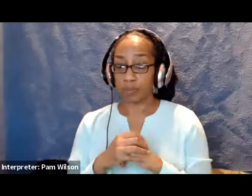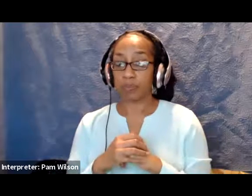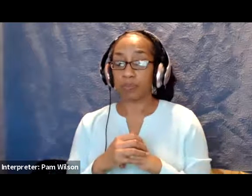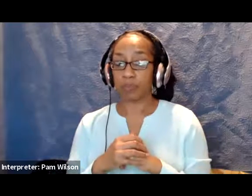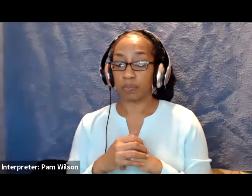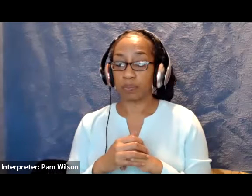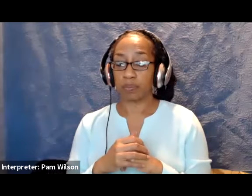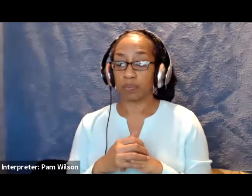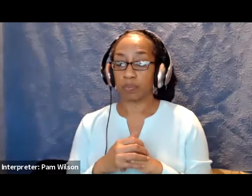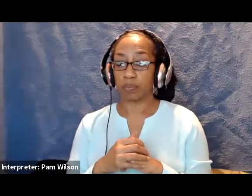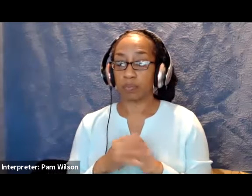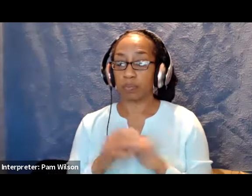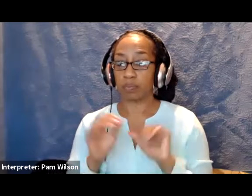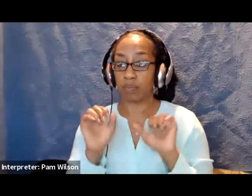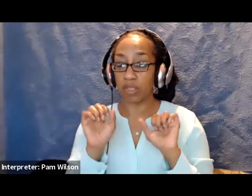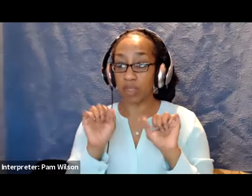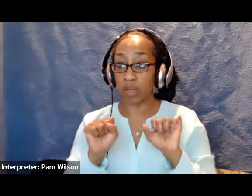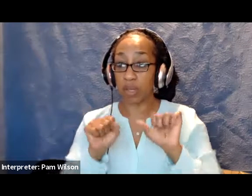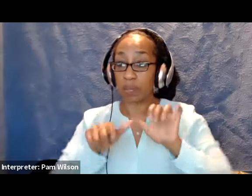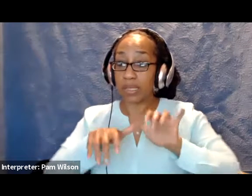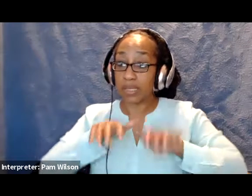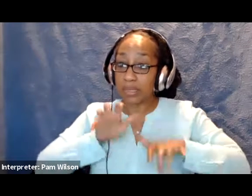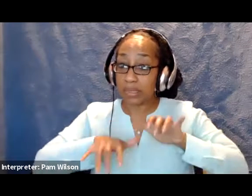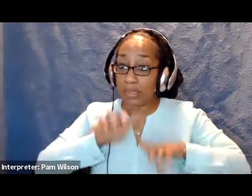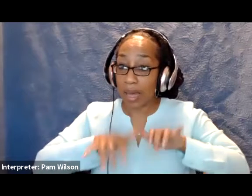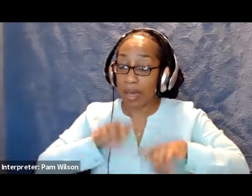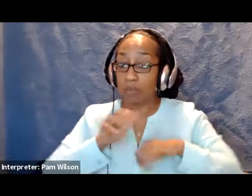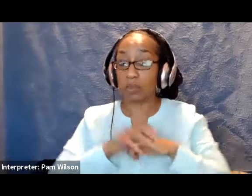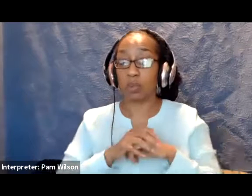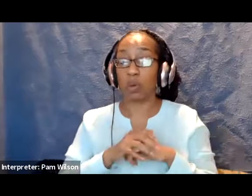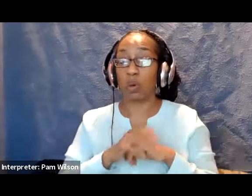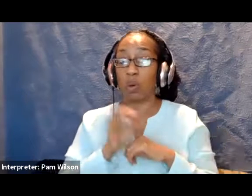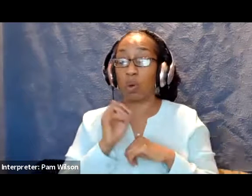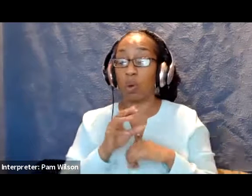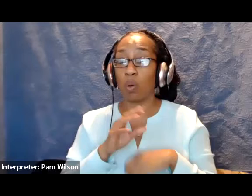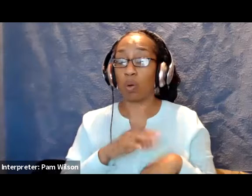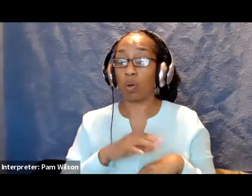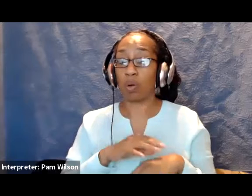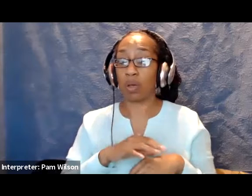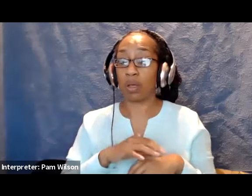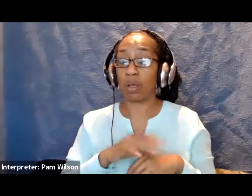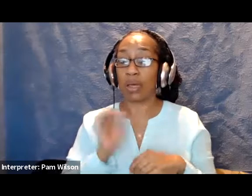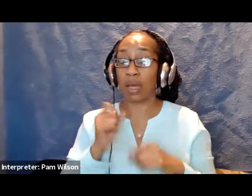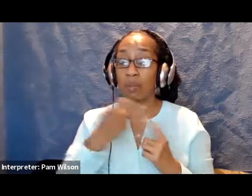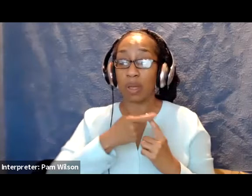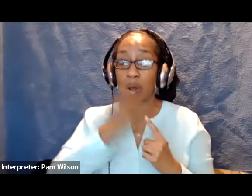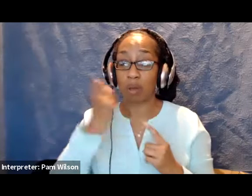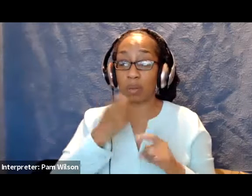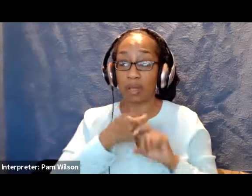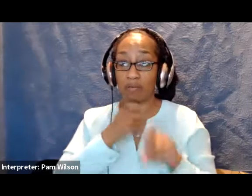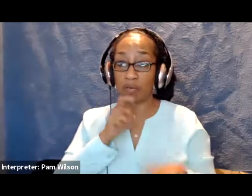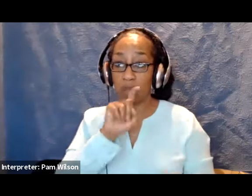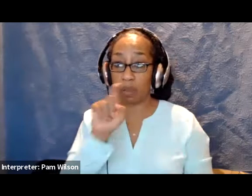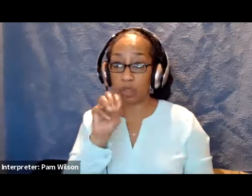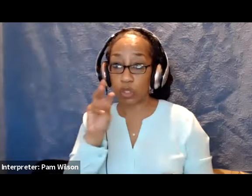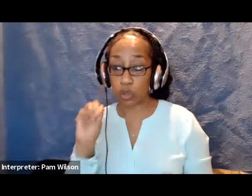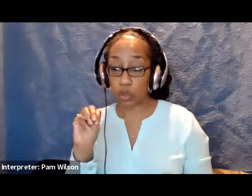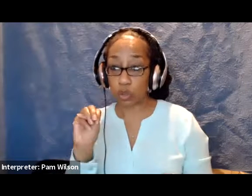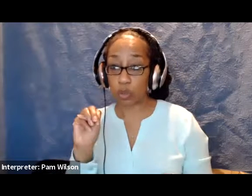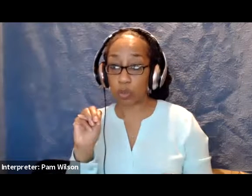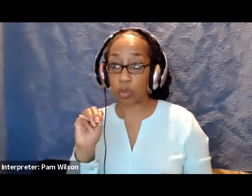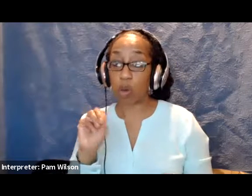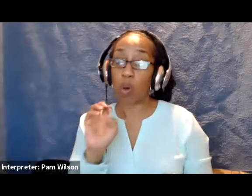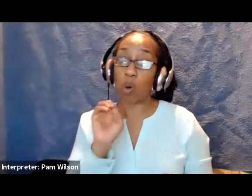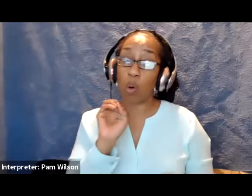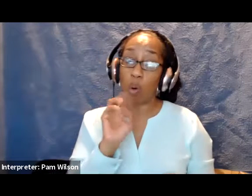and it can either be typed, it can be automatically created by Zoom, or as I said, it can